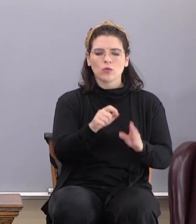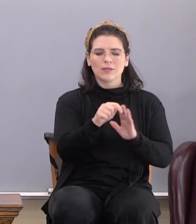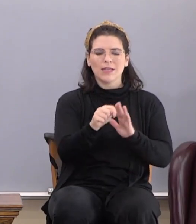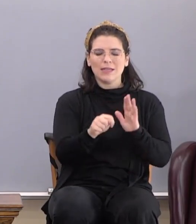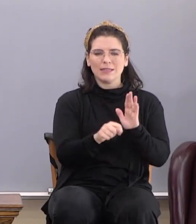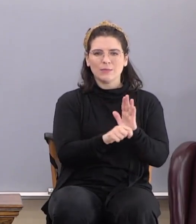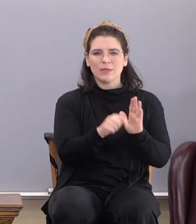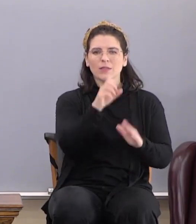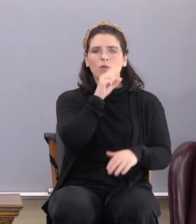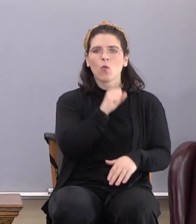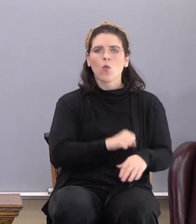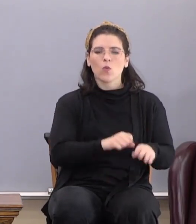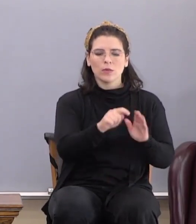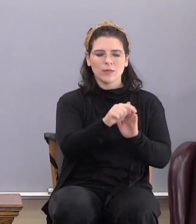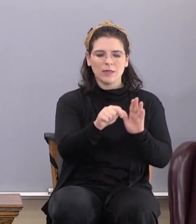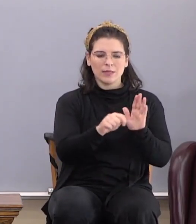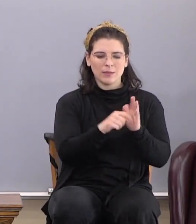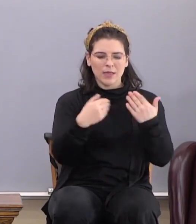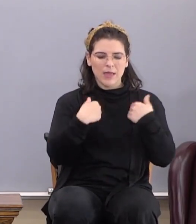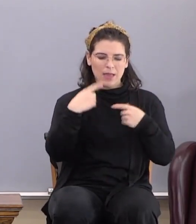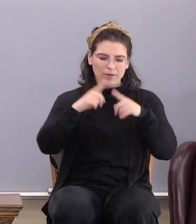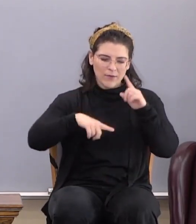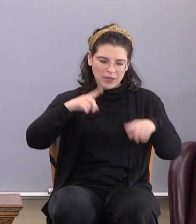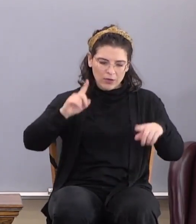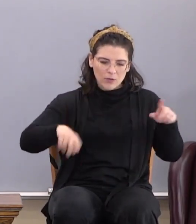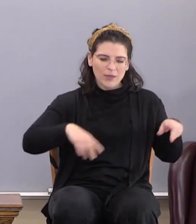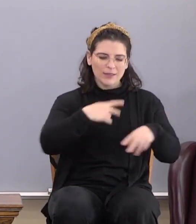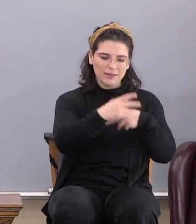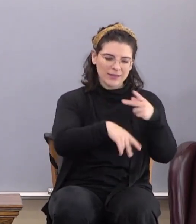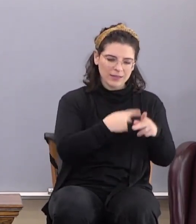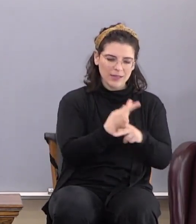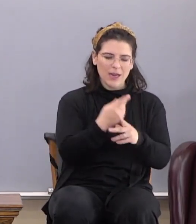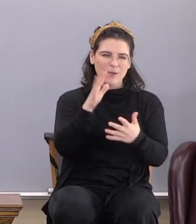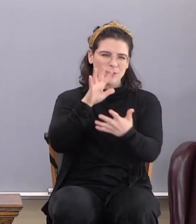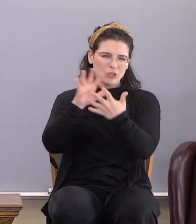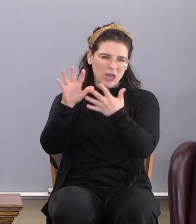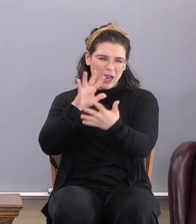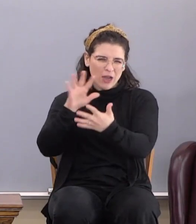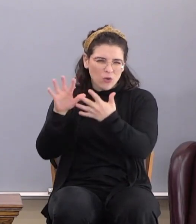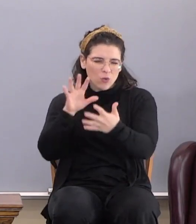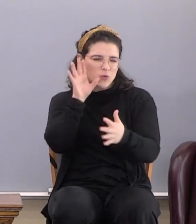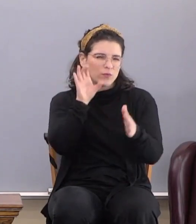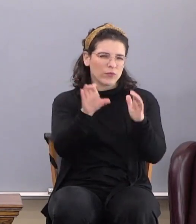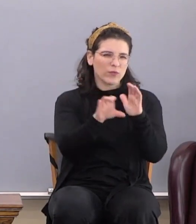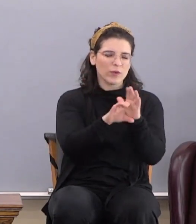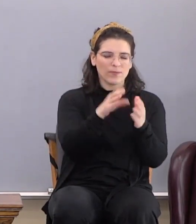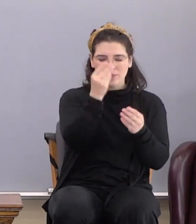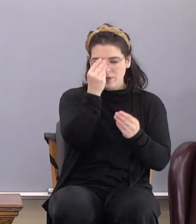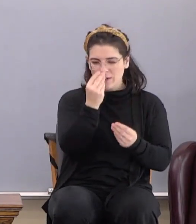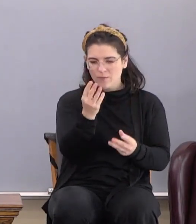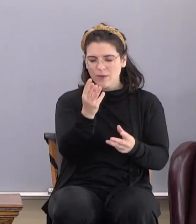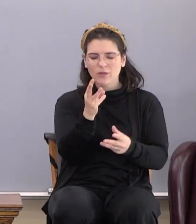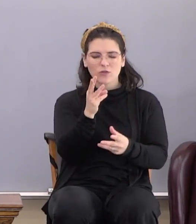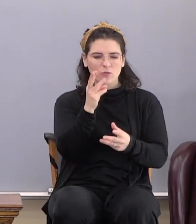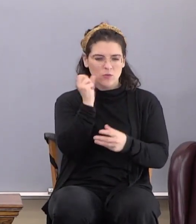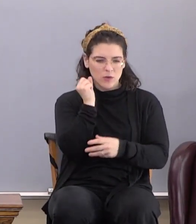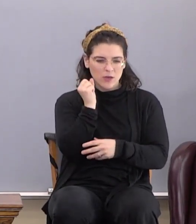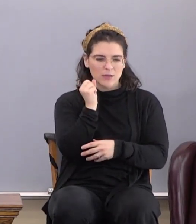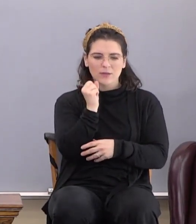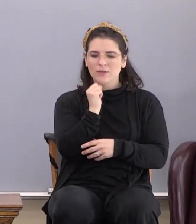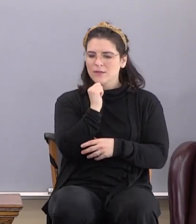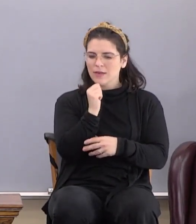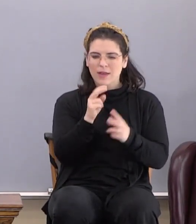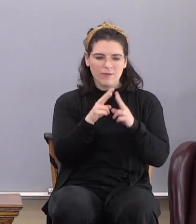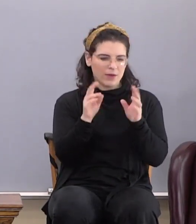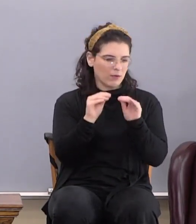had various types and shadows and figures, and the information was not